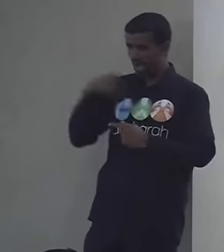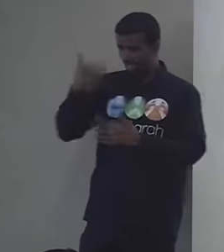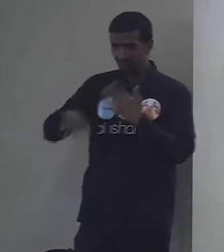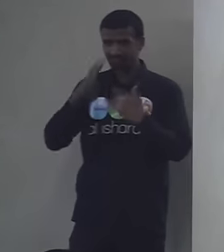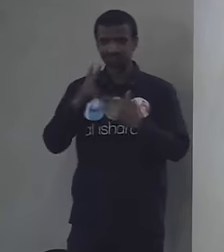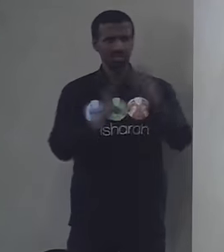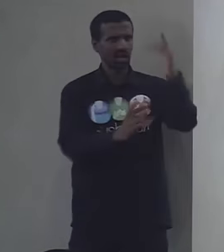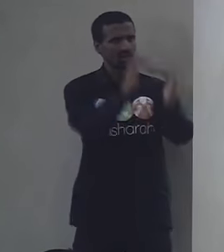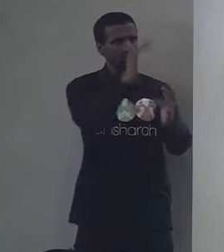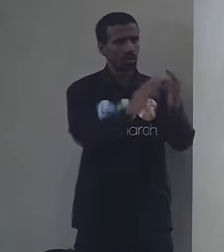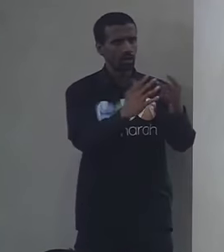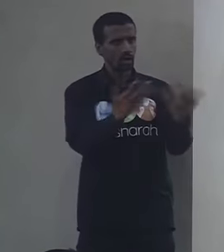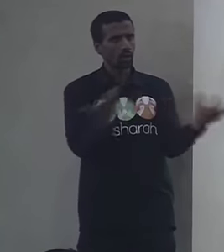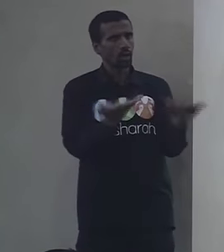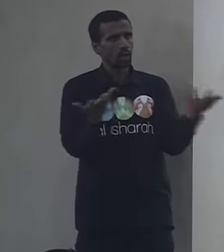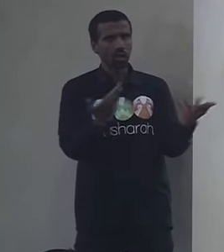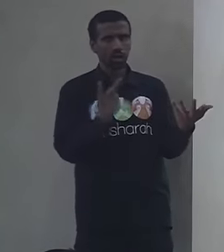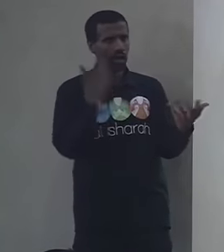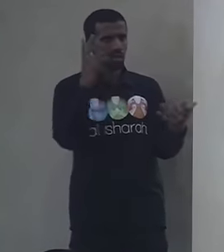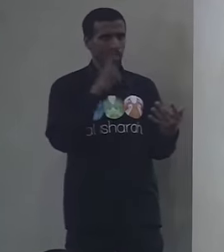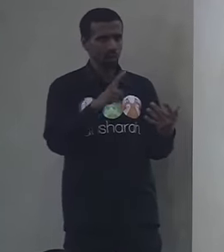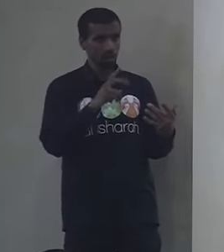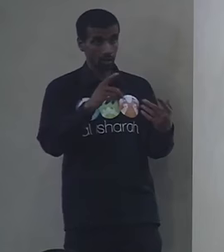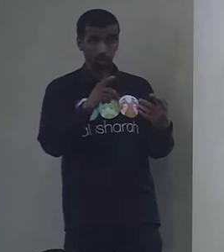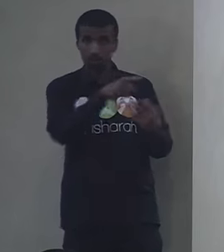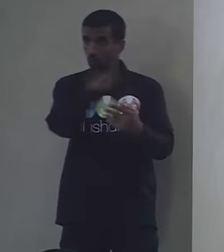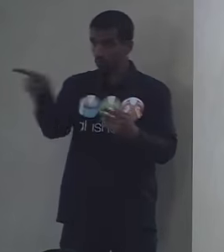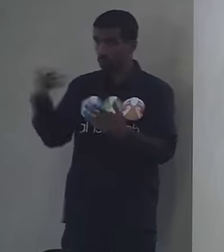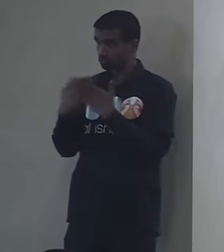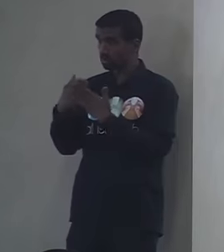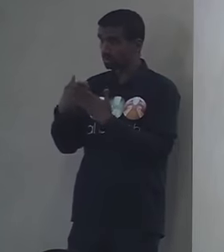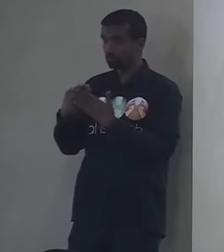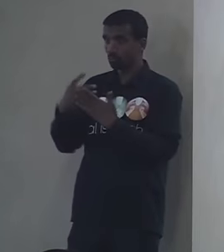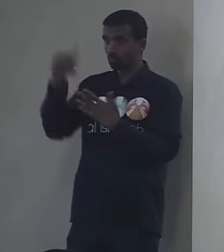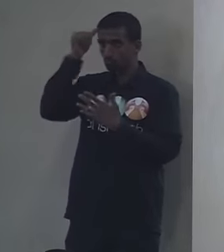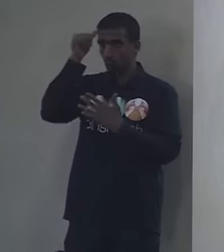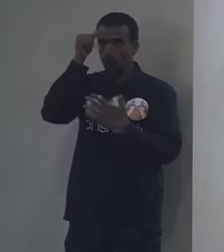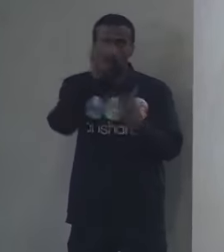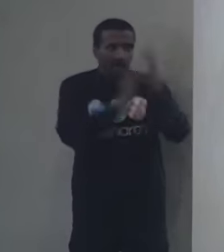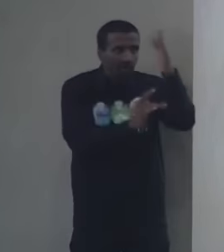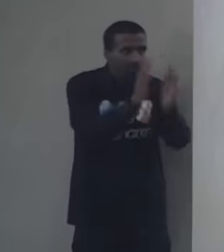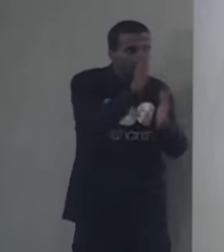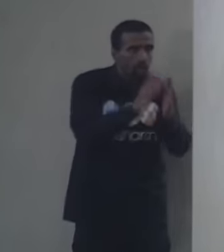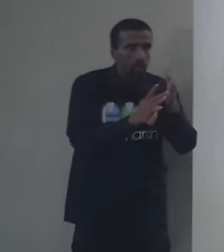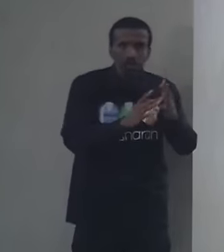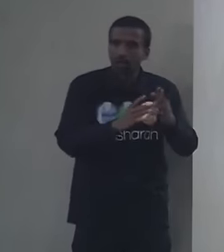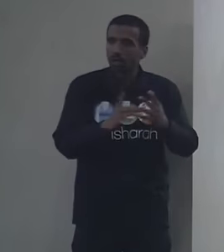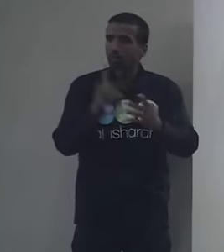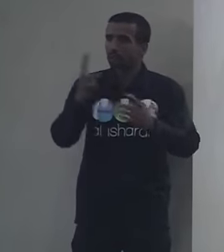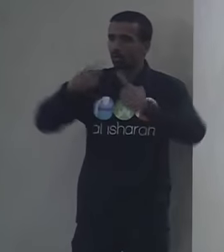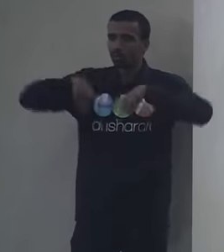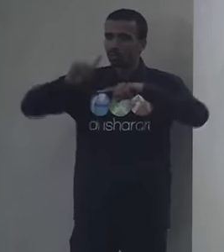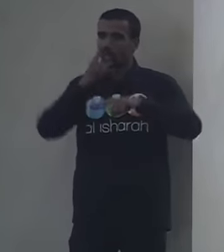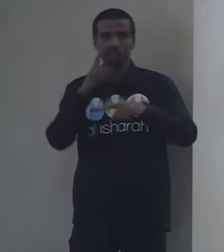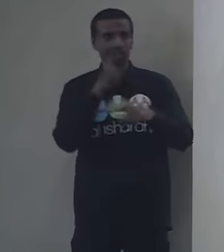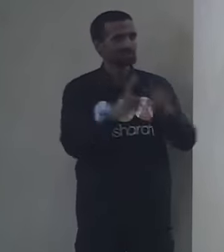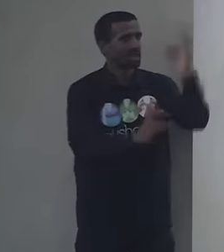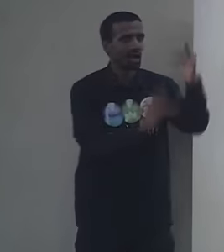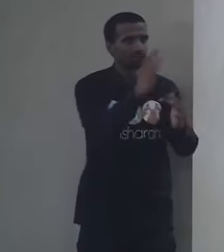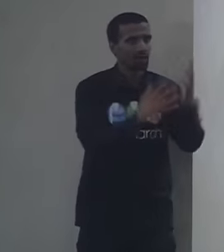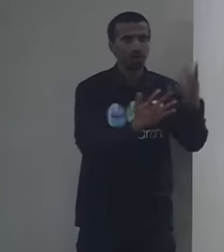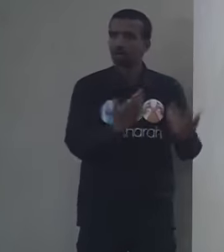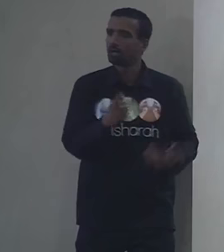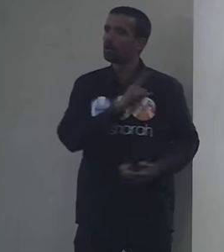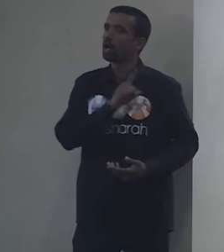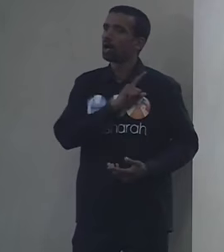smoke. We see its smoke. And it's, in other words, we see its evidence. And its evidence is in the word of Allah. The word of